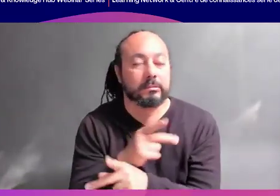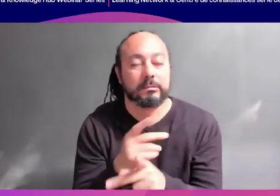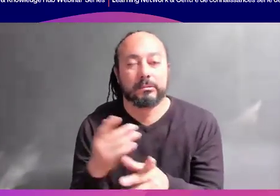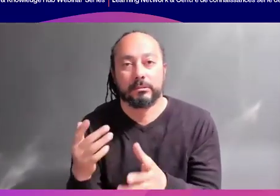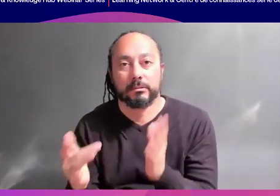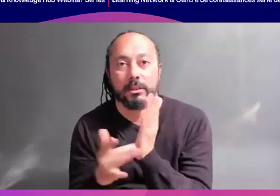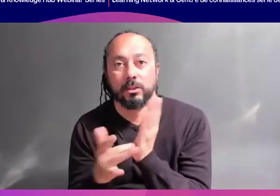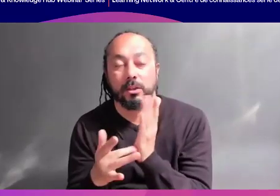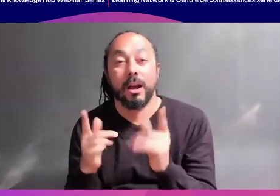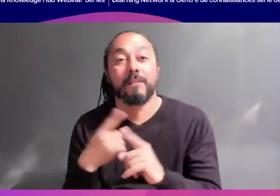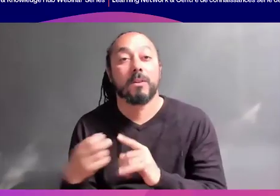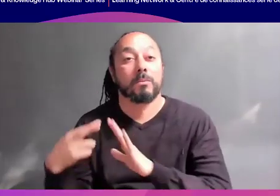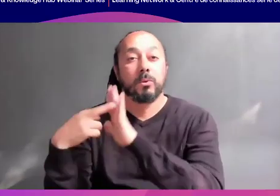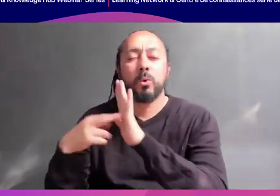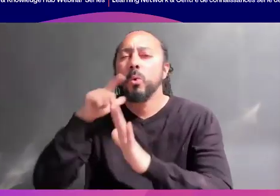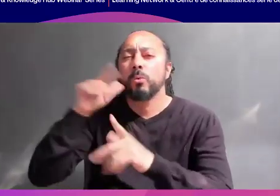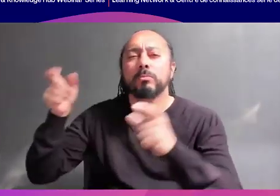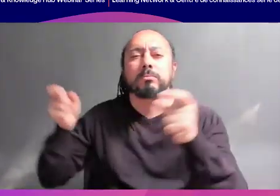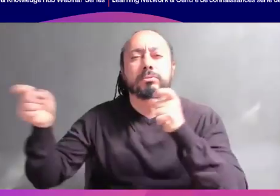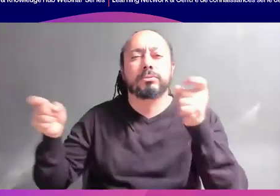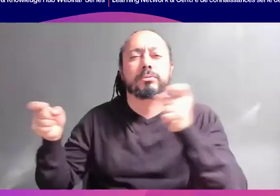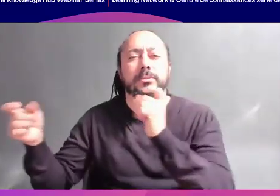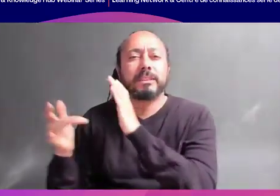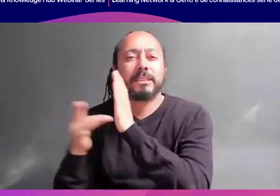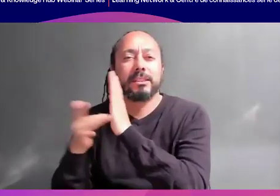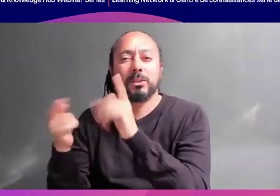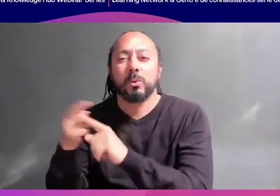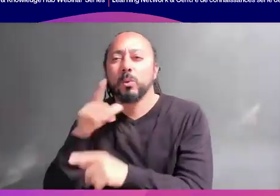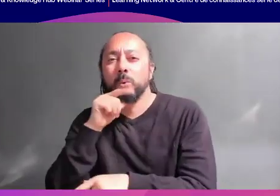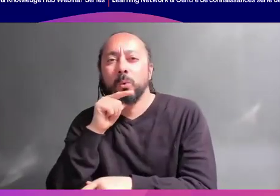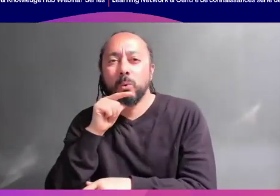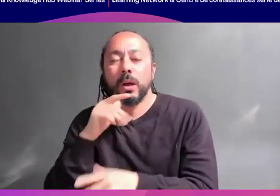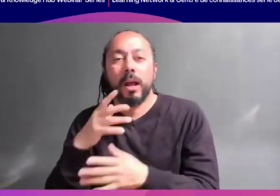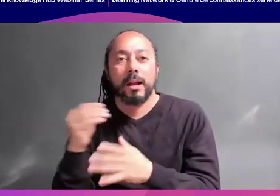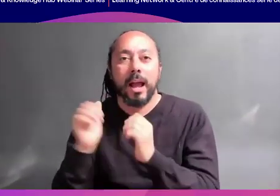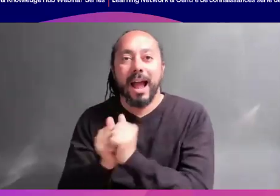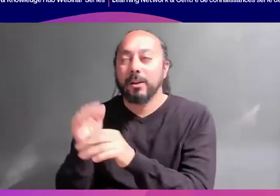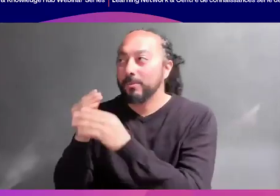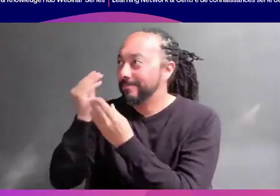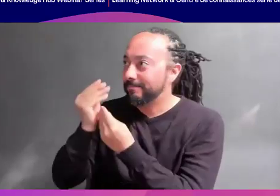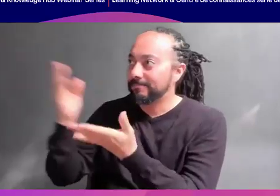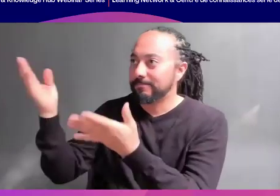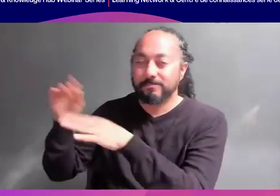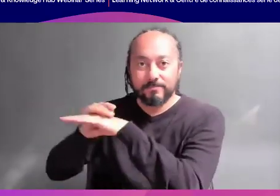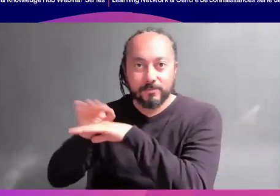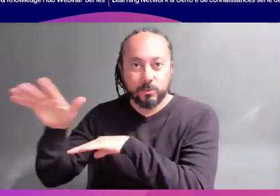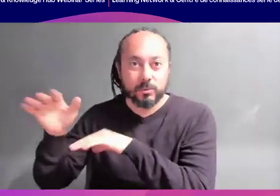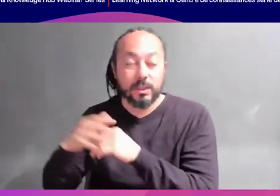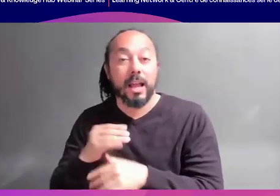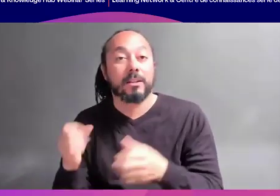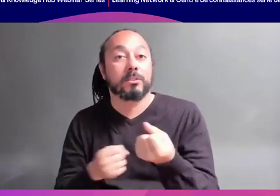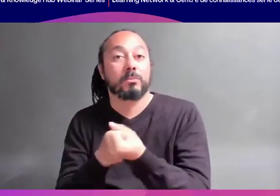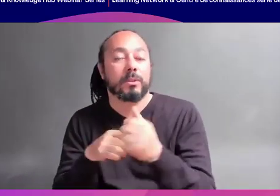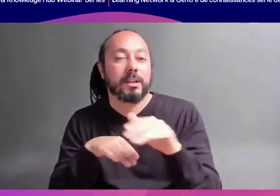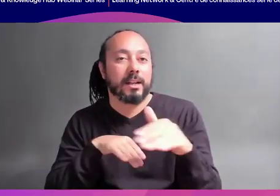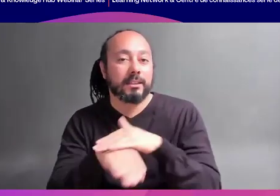from regulation, like who's regulating the technology sector and how can we inform and influence it? How do we support access? That was